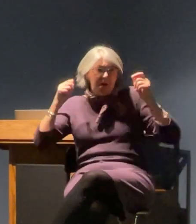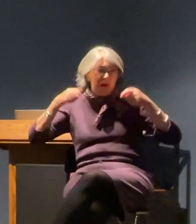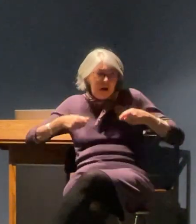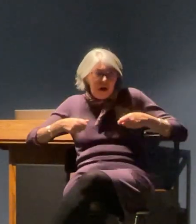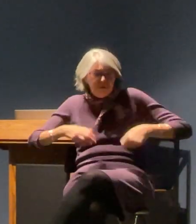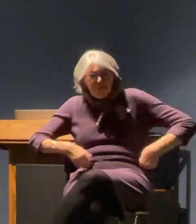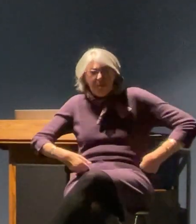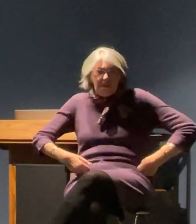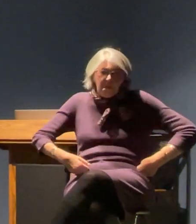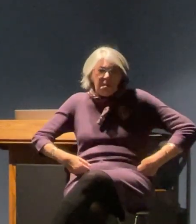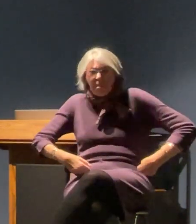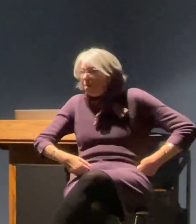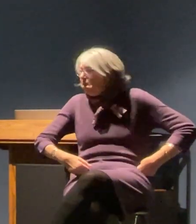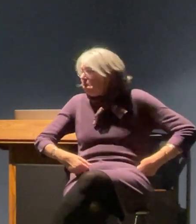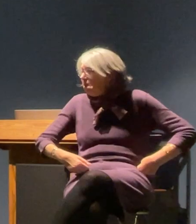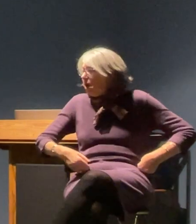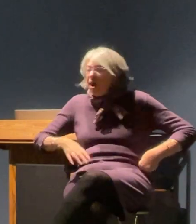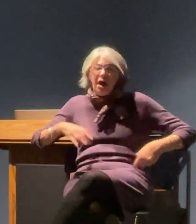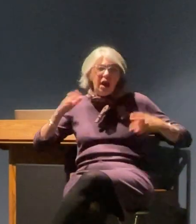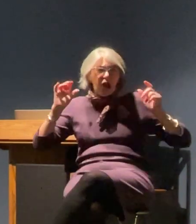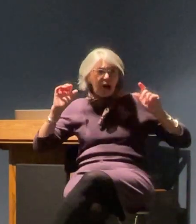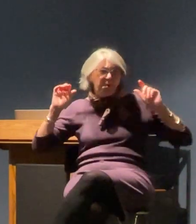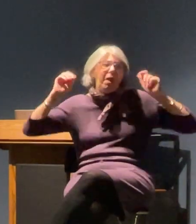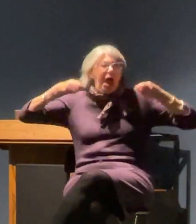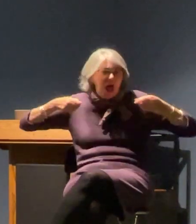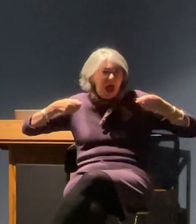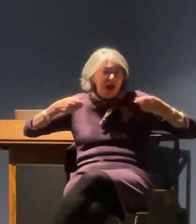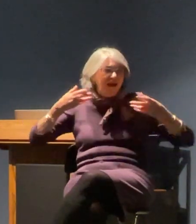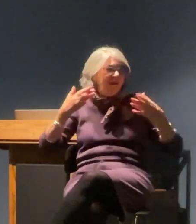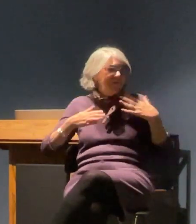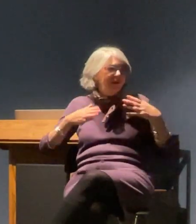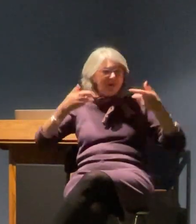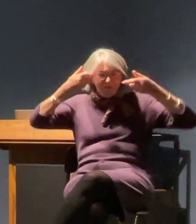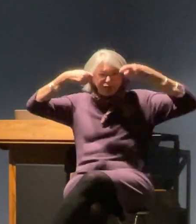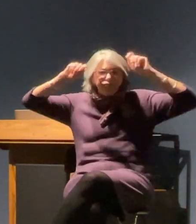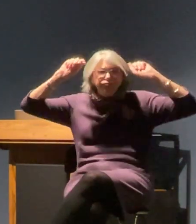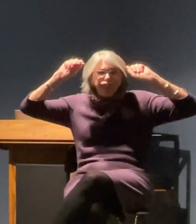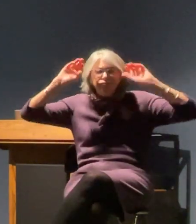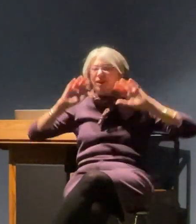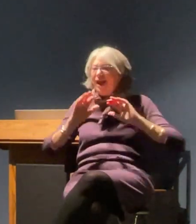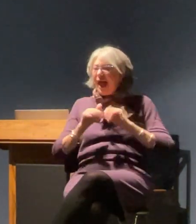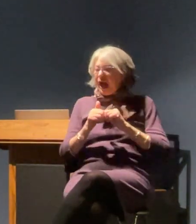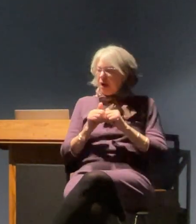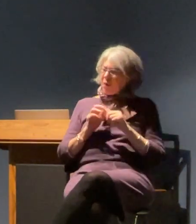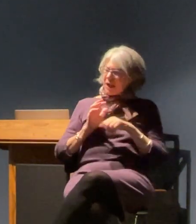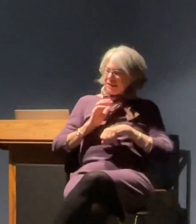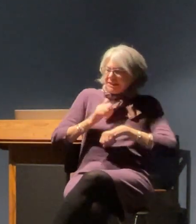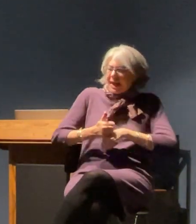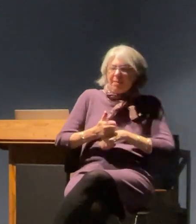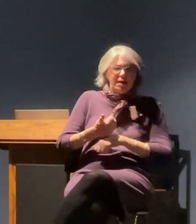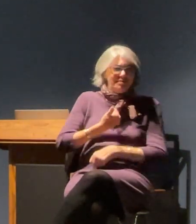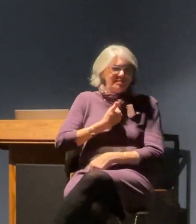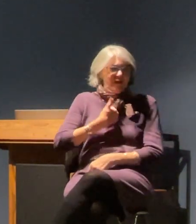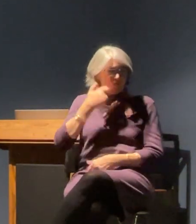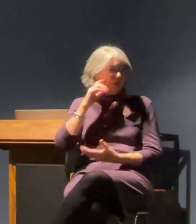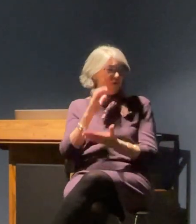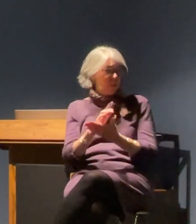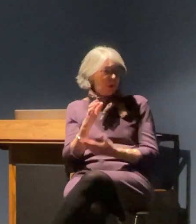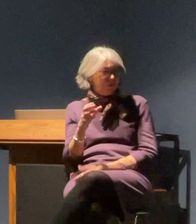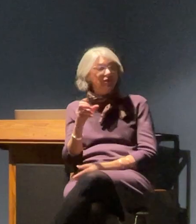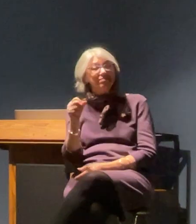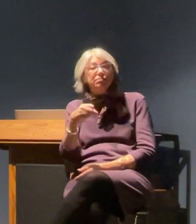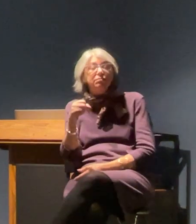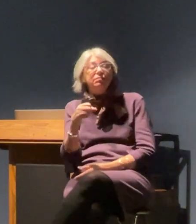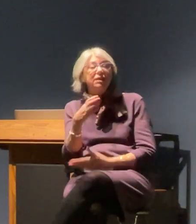putting a coat head, I'm flipping that first part of the hoodie. It may actually play a part on how I position myself in the photo. Right. So I would